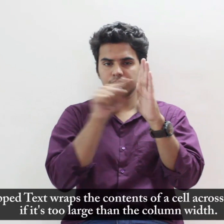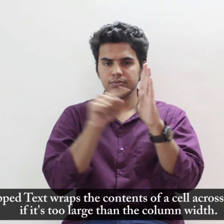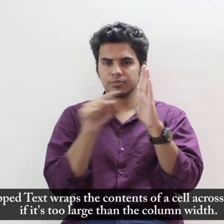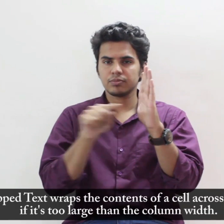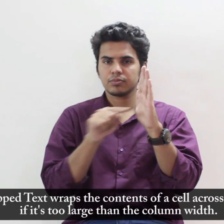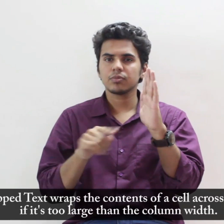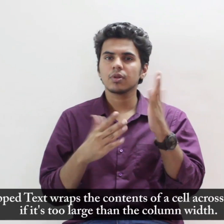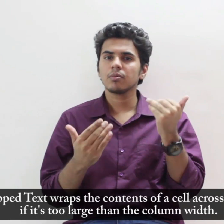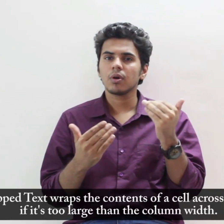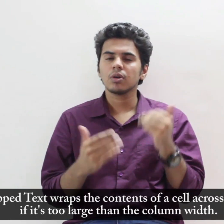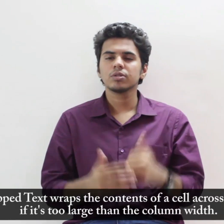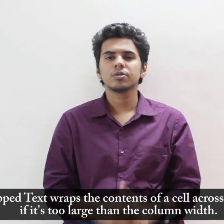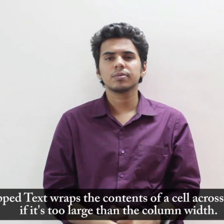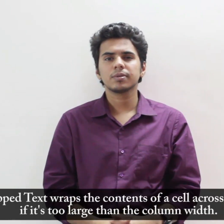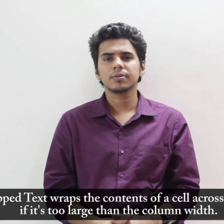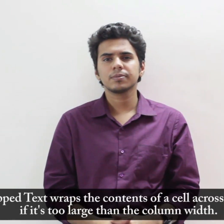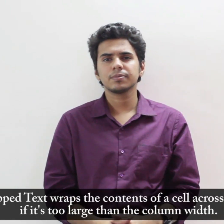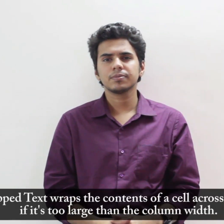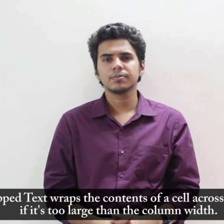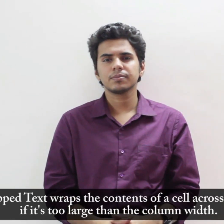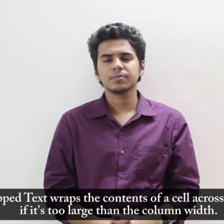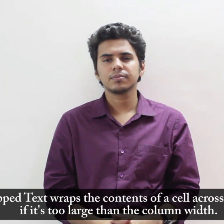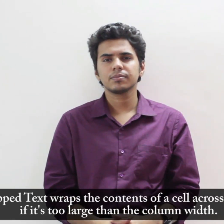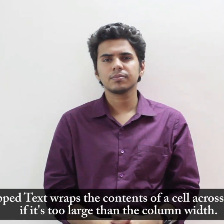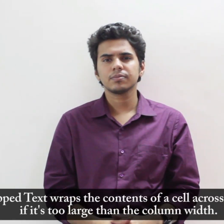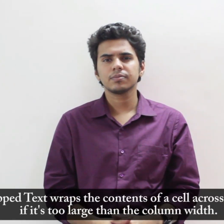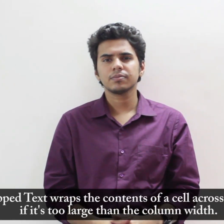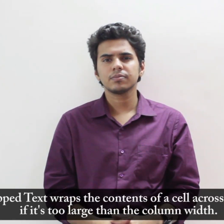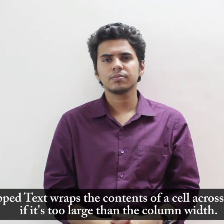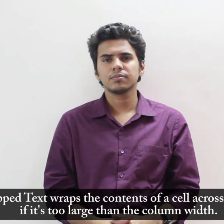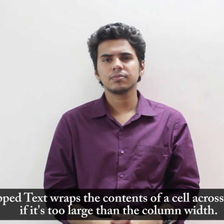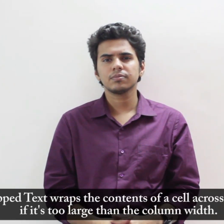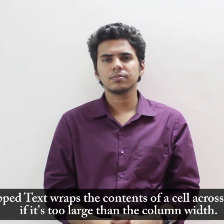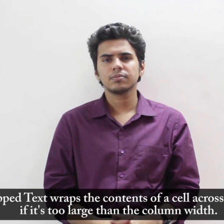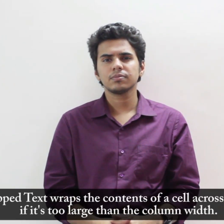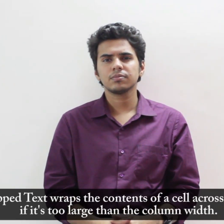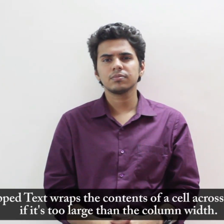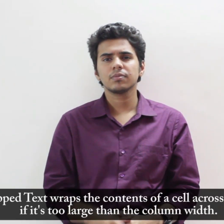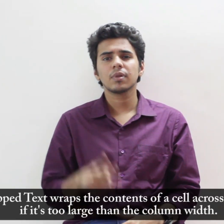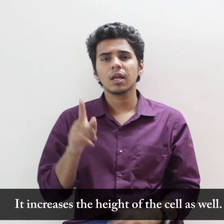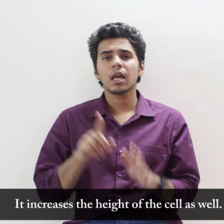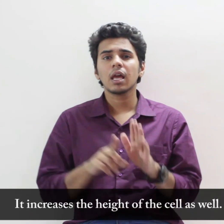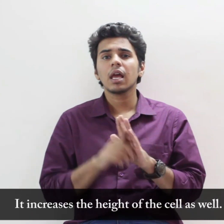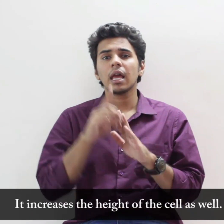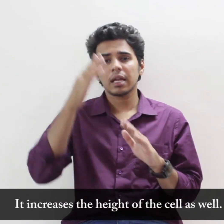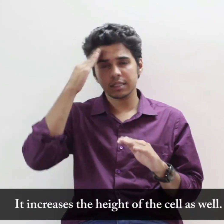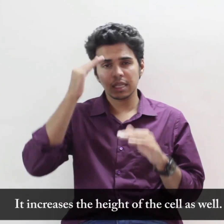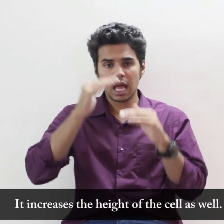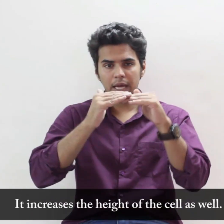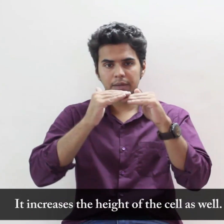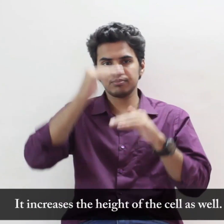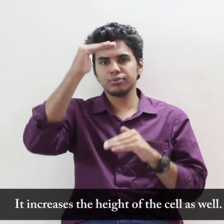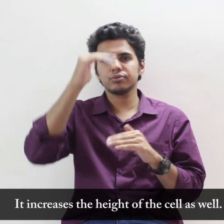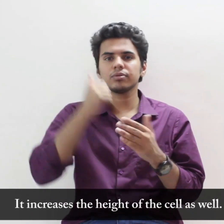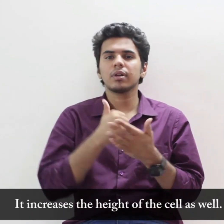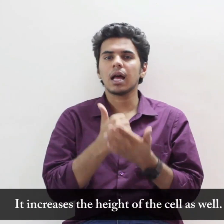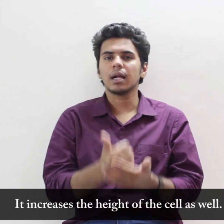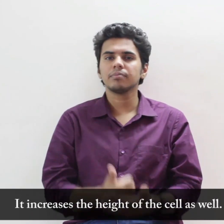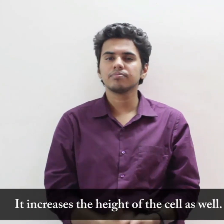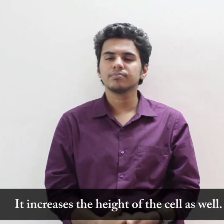lines if it's too large than the column width. It increases the height of the cell